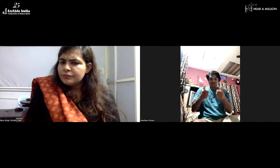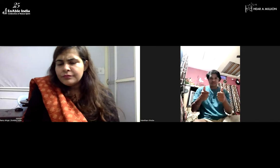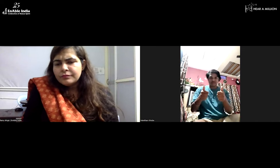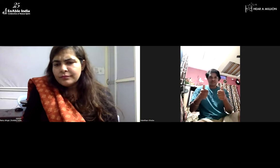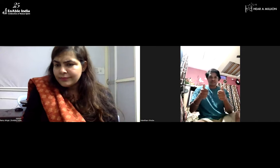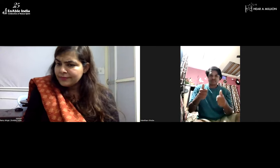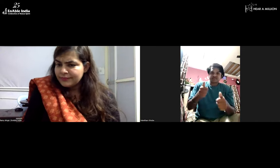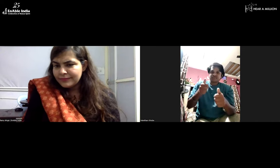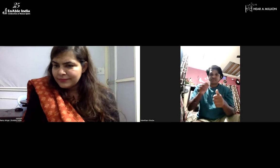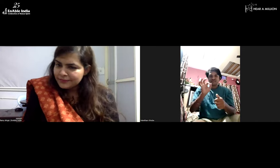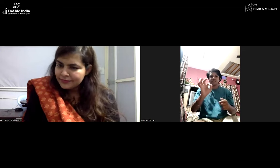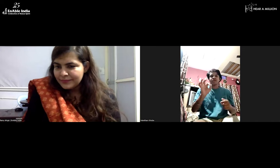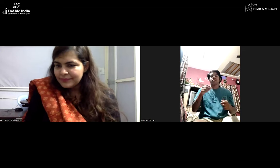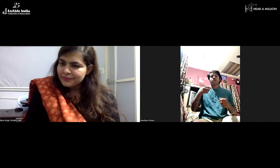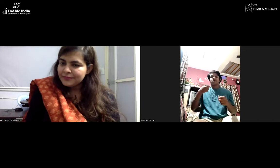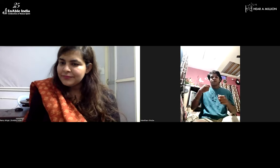Uh,